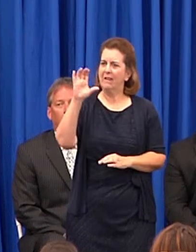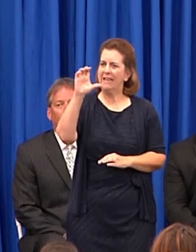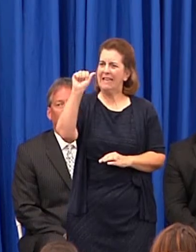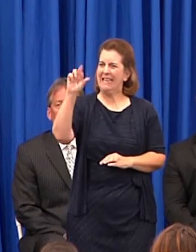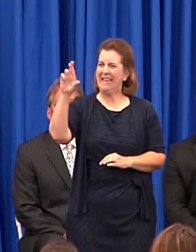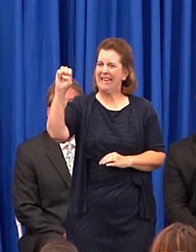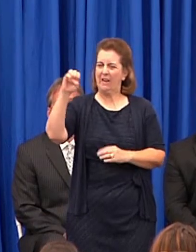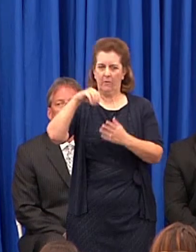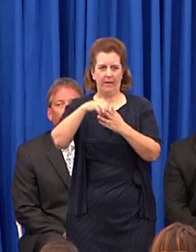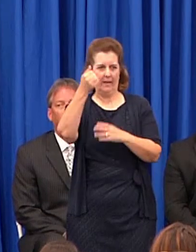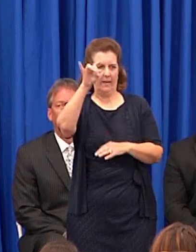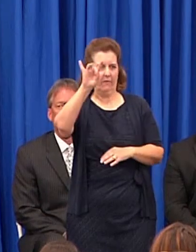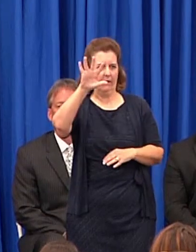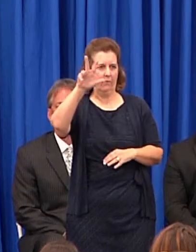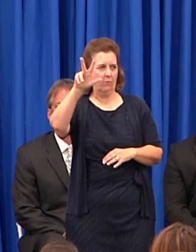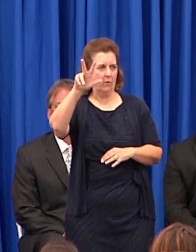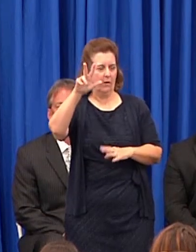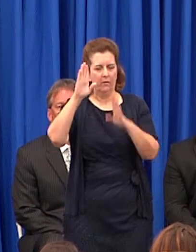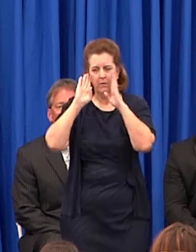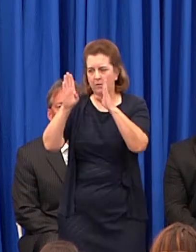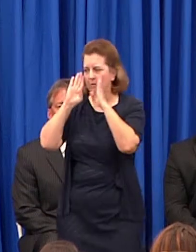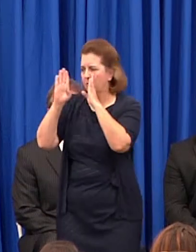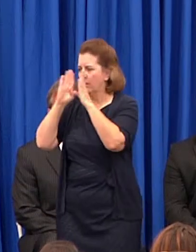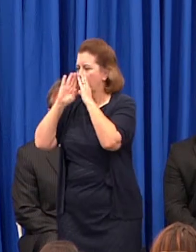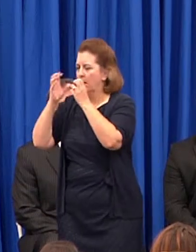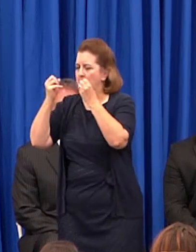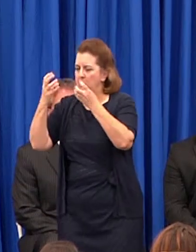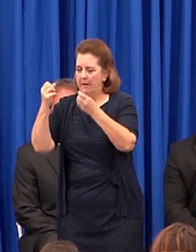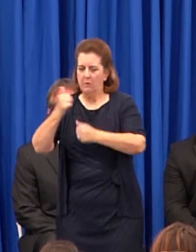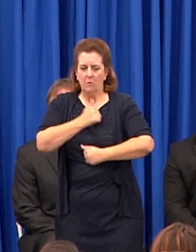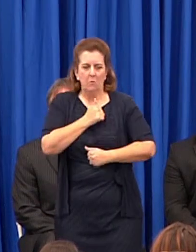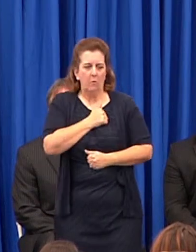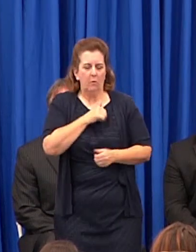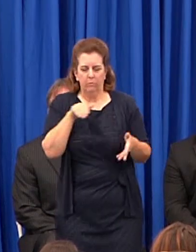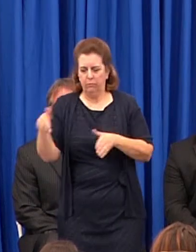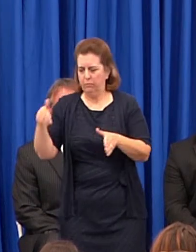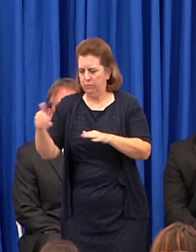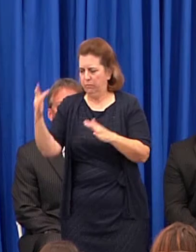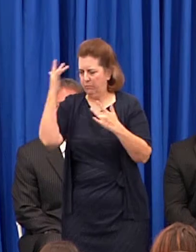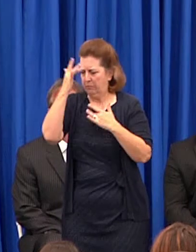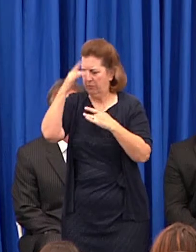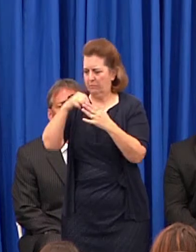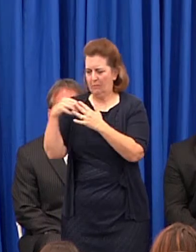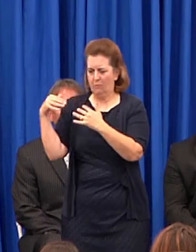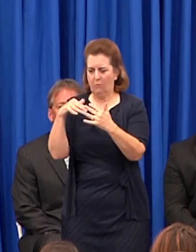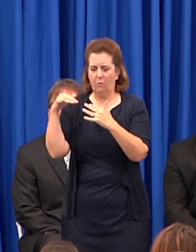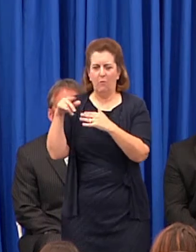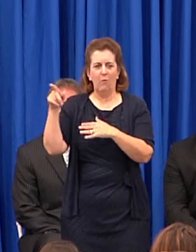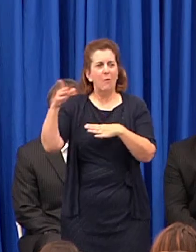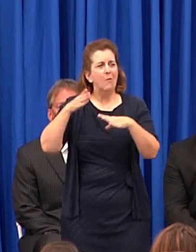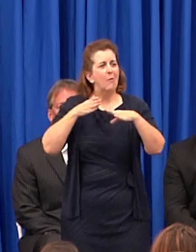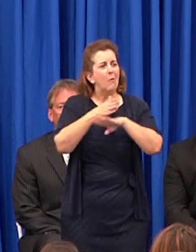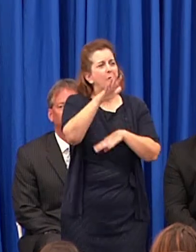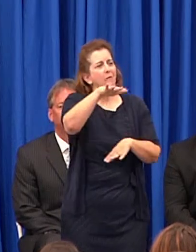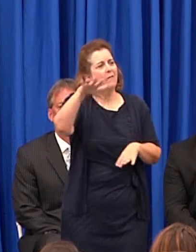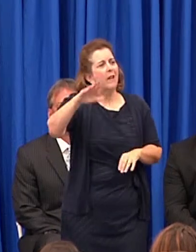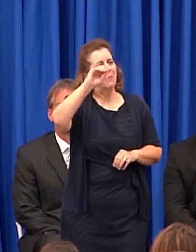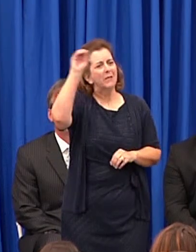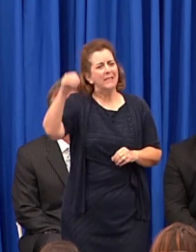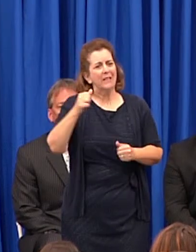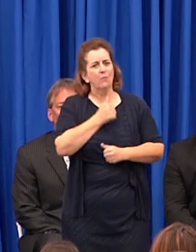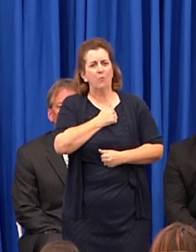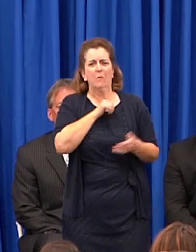War. The death toll in this war 160 years ago was over 55%. Because of the horrible